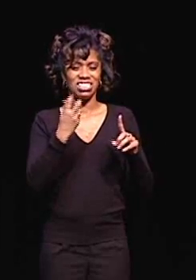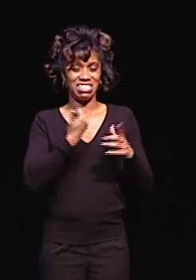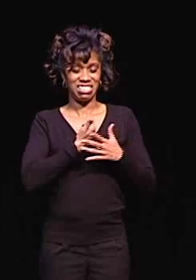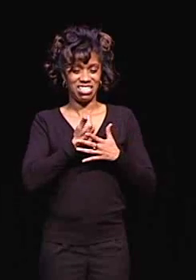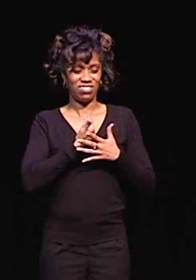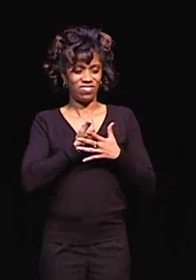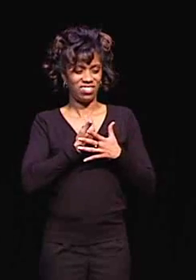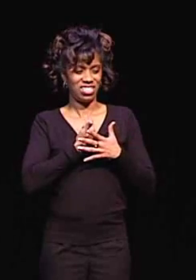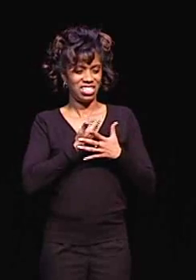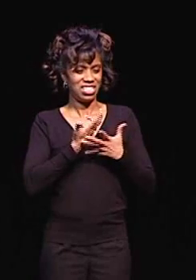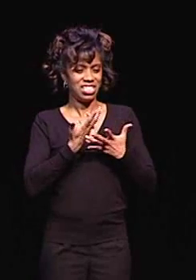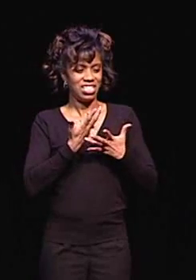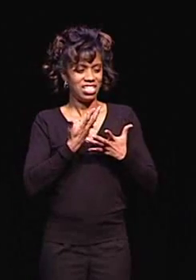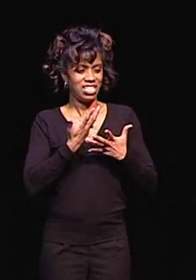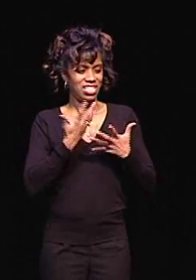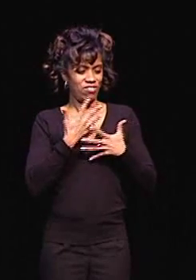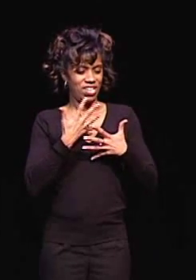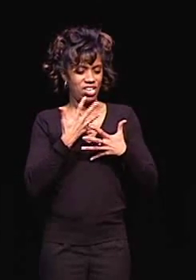avenged they well may be.